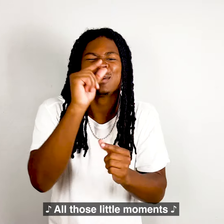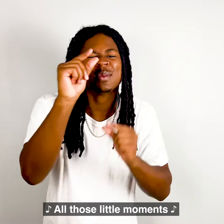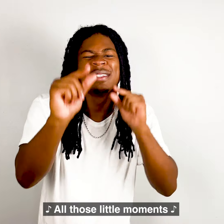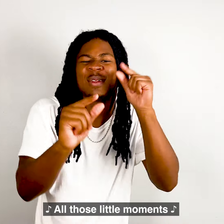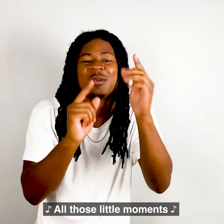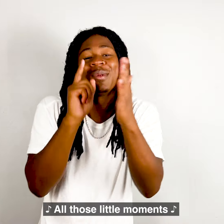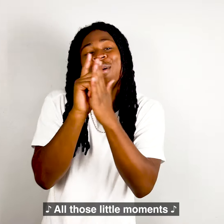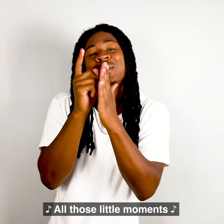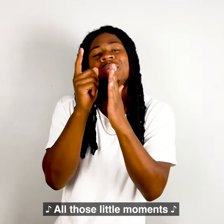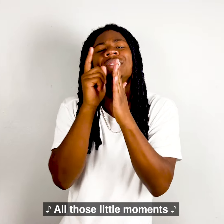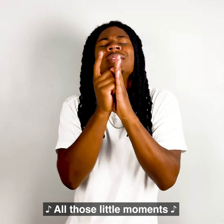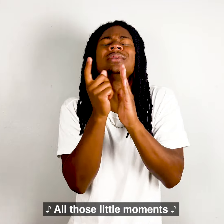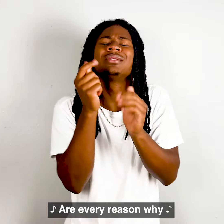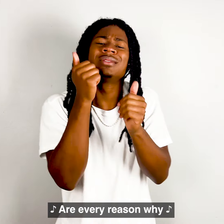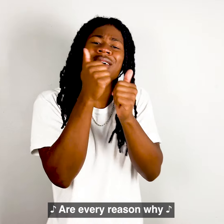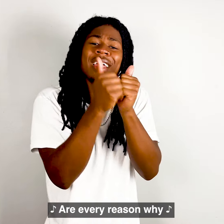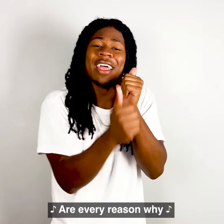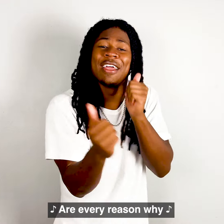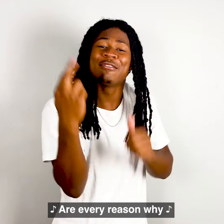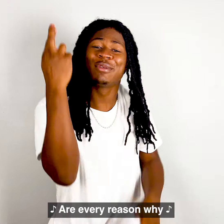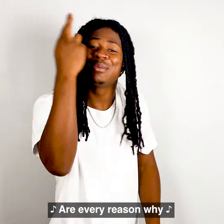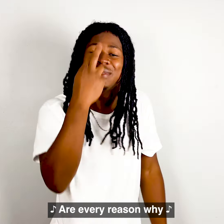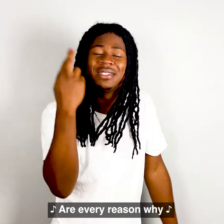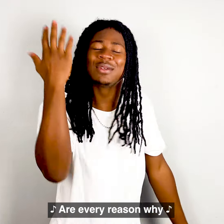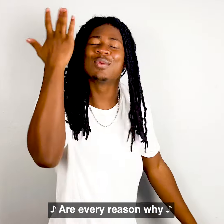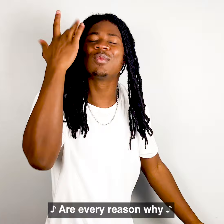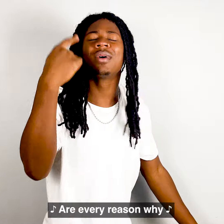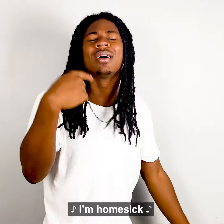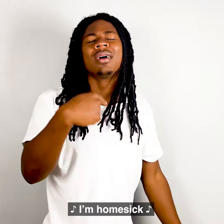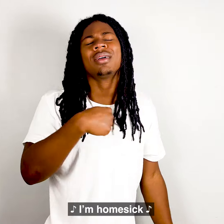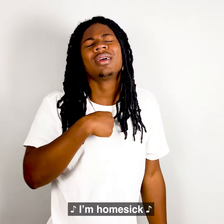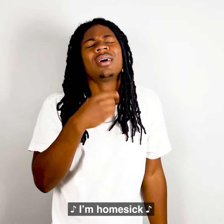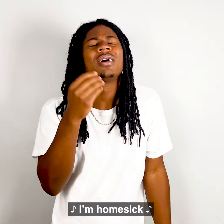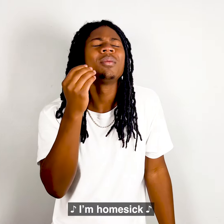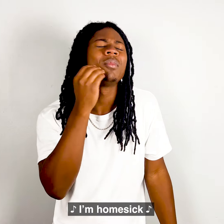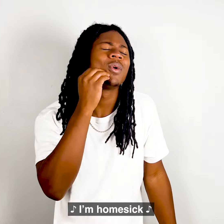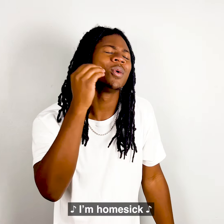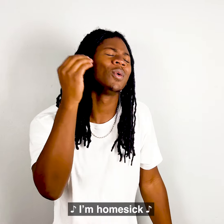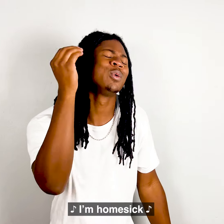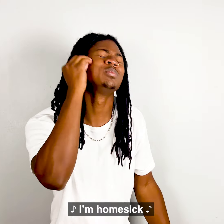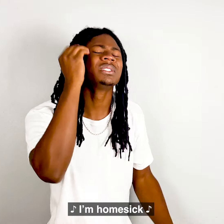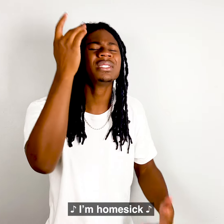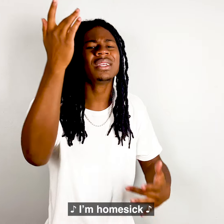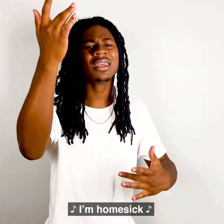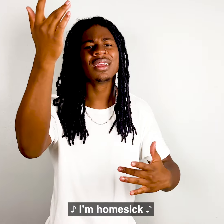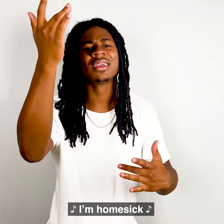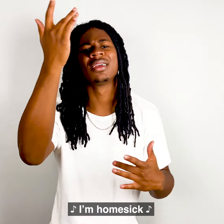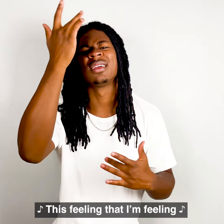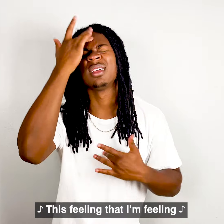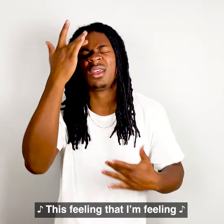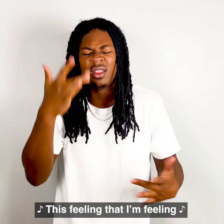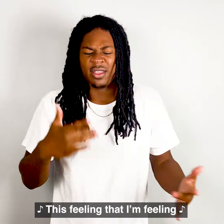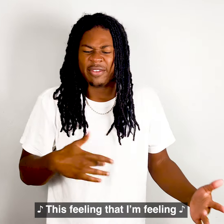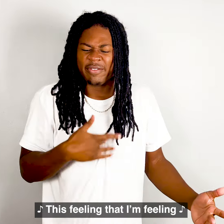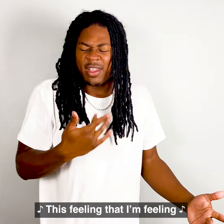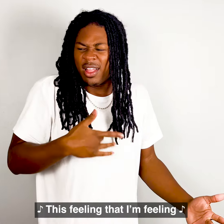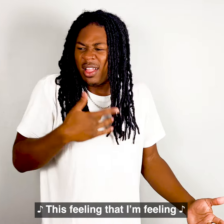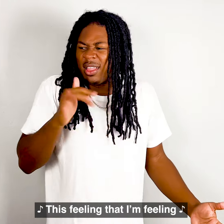little moments are every reason why I'm homesick. This feeling that